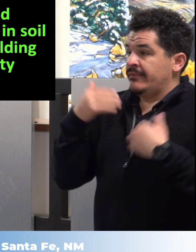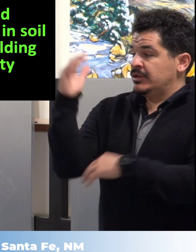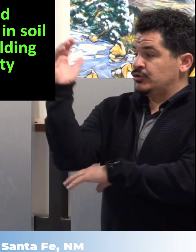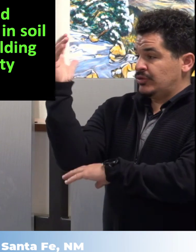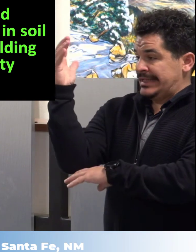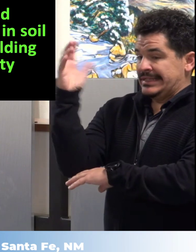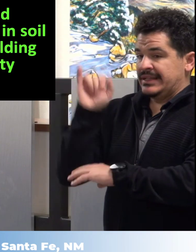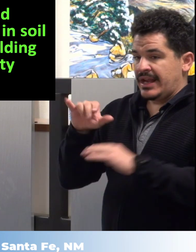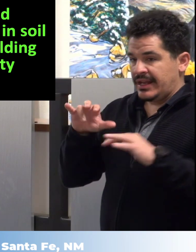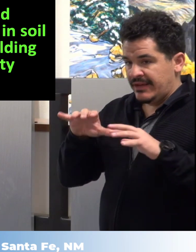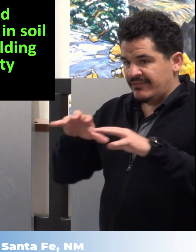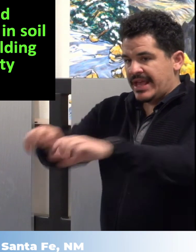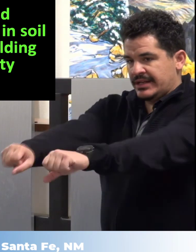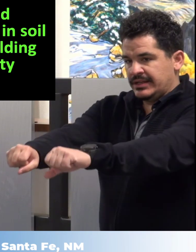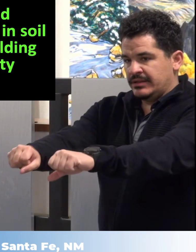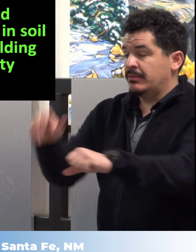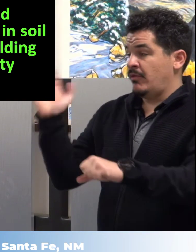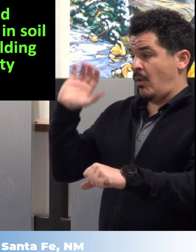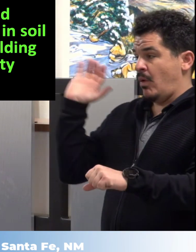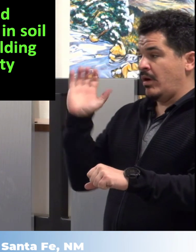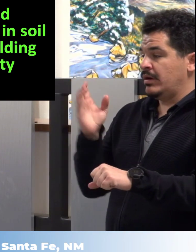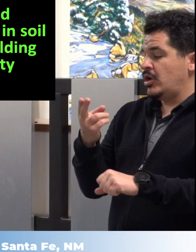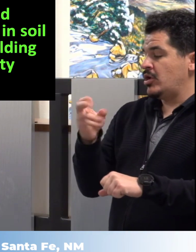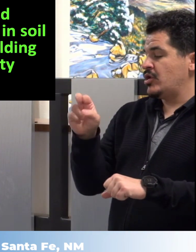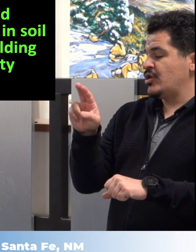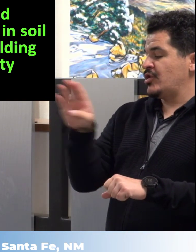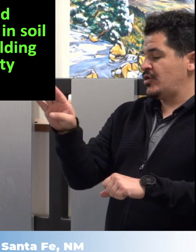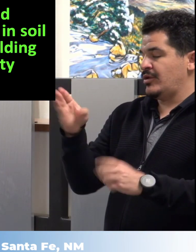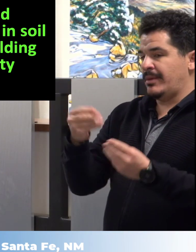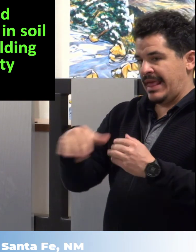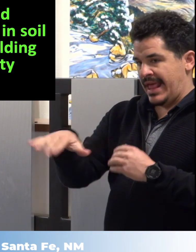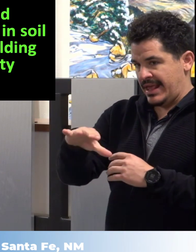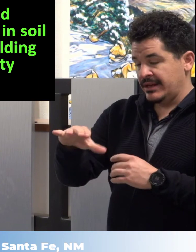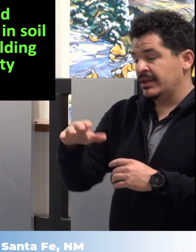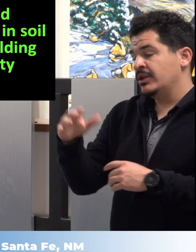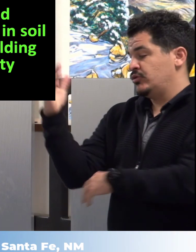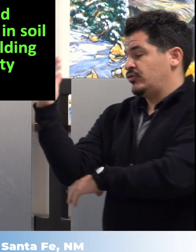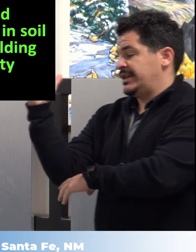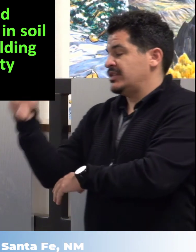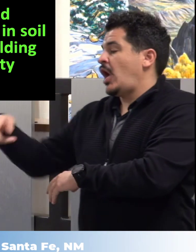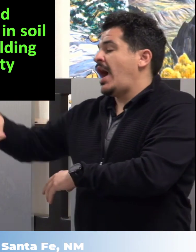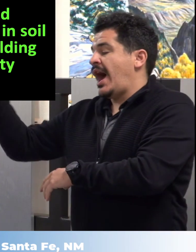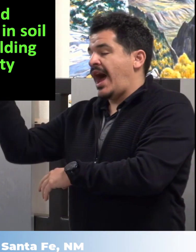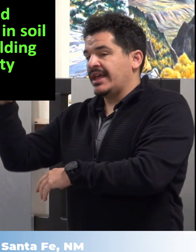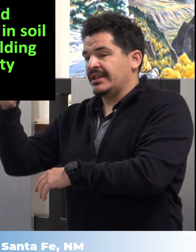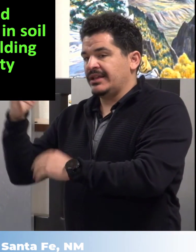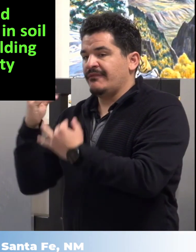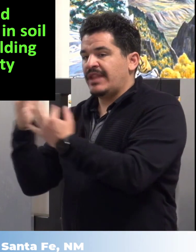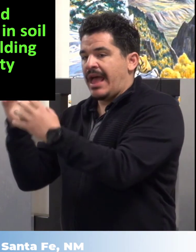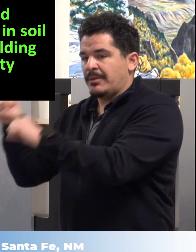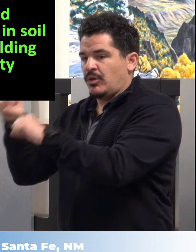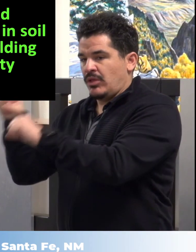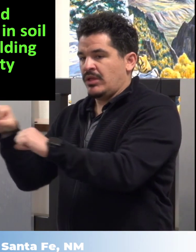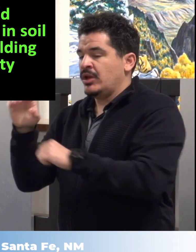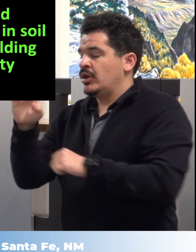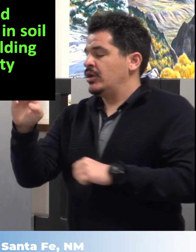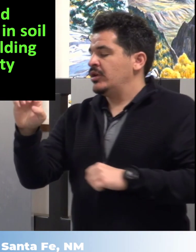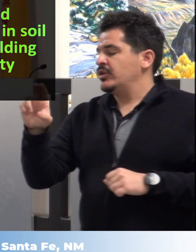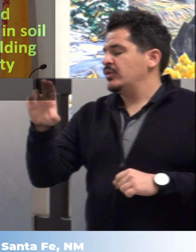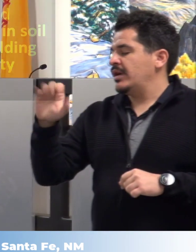what was a herd land, those trees are highly flammable. Eucalyptus trees have very, very high levels of oil.